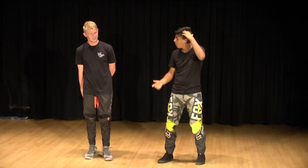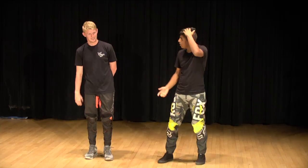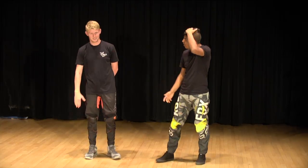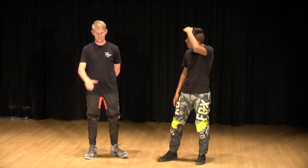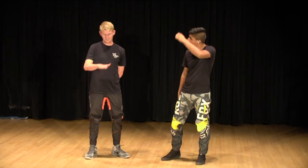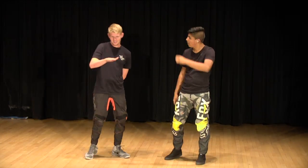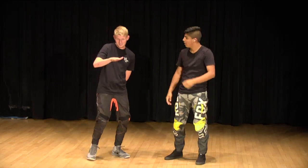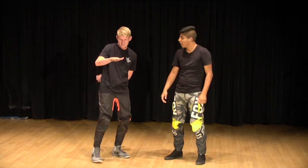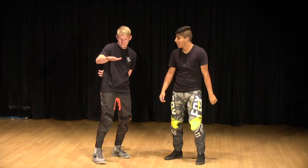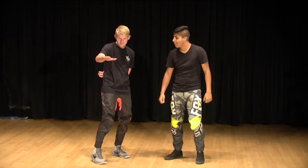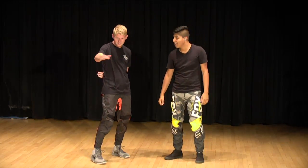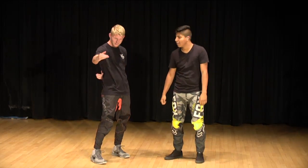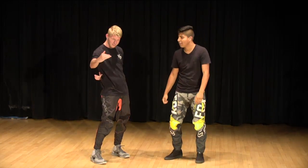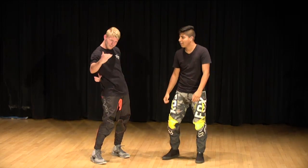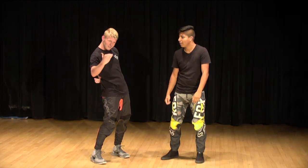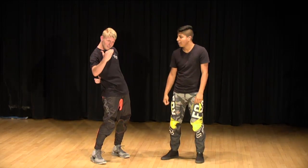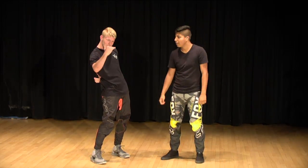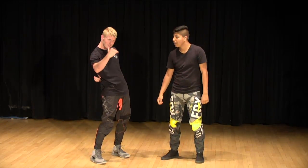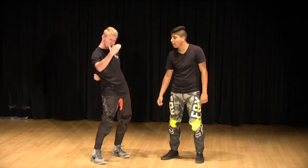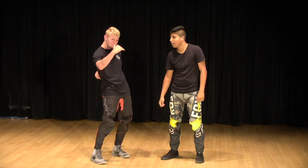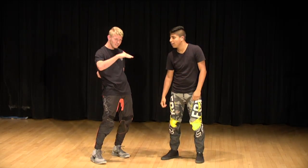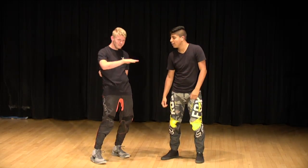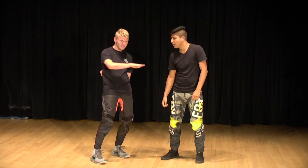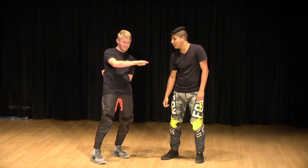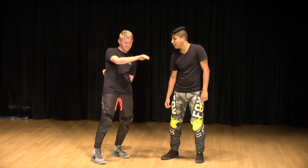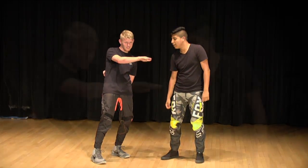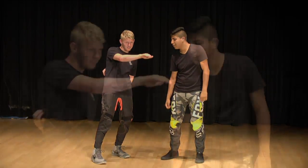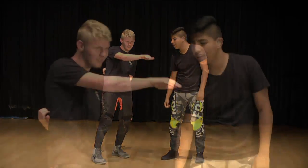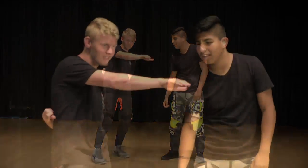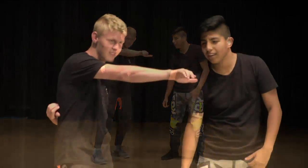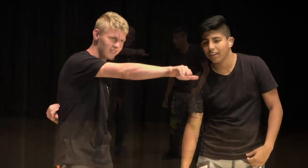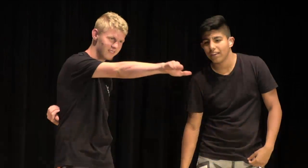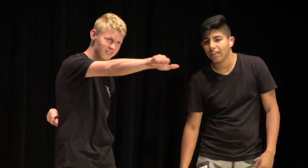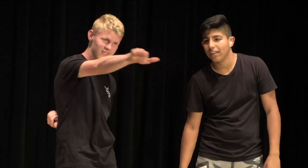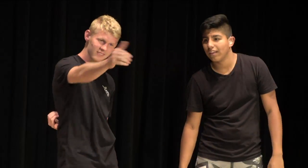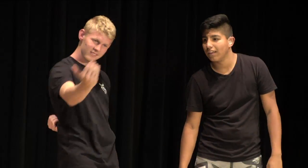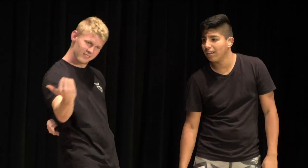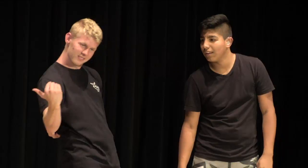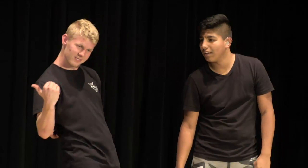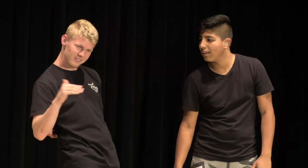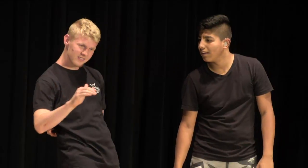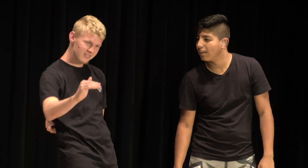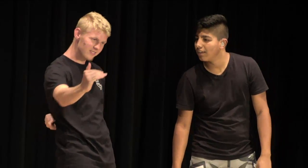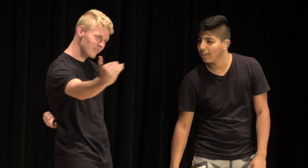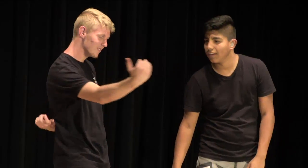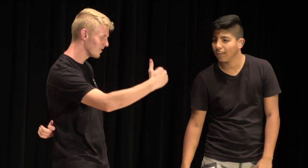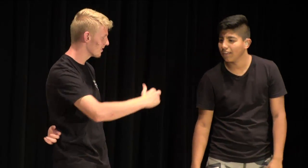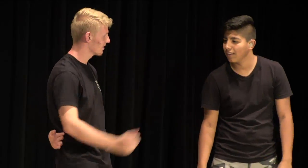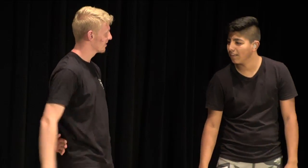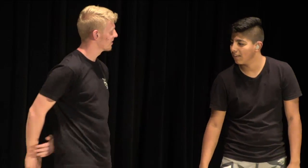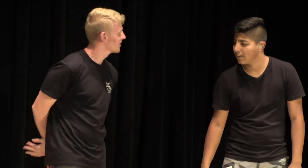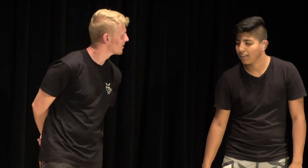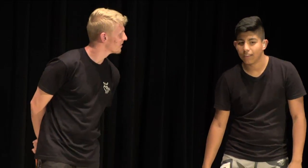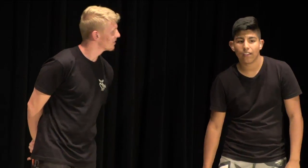ride? See that track over there? It kind of has all these curves and twists and